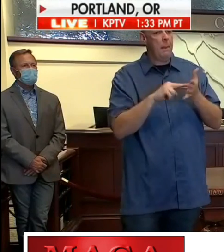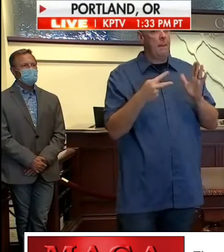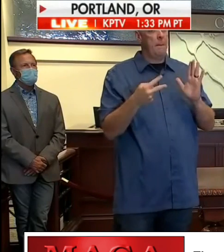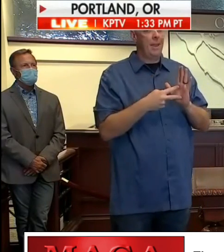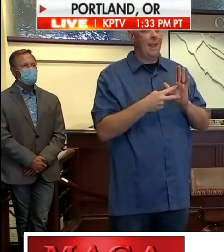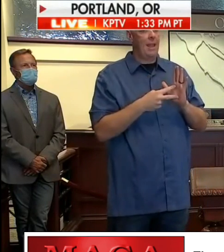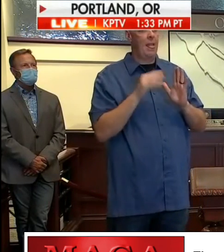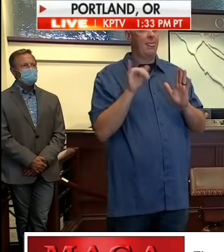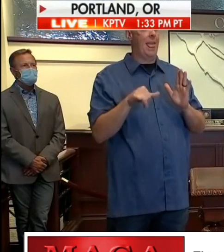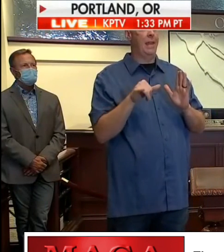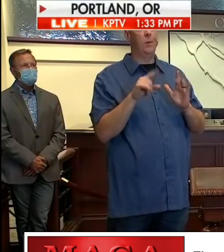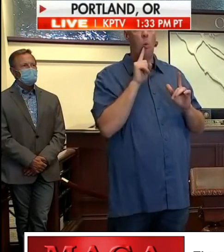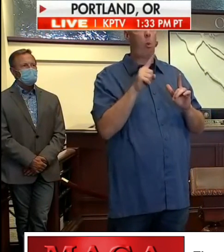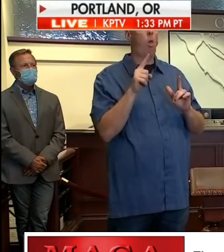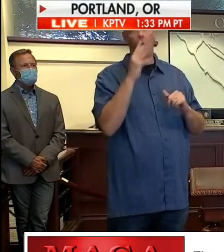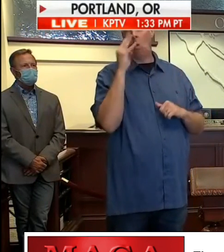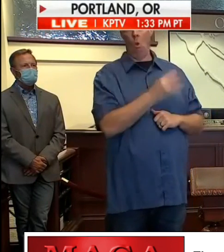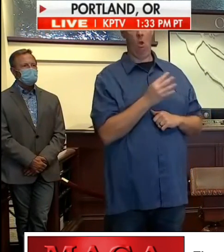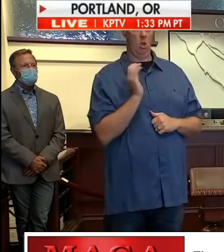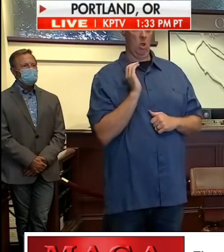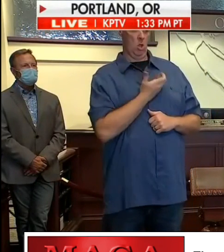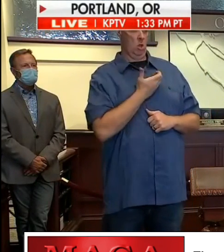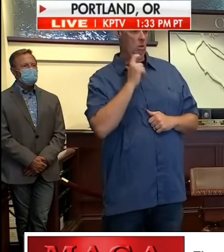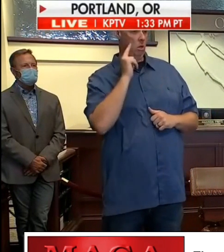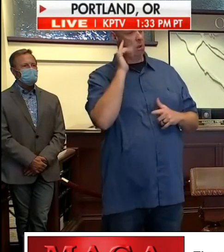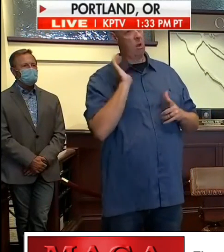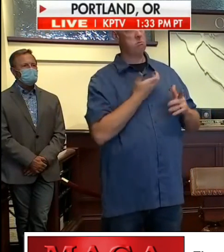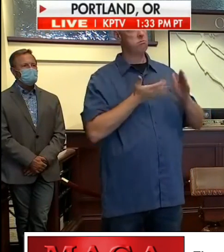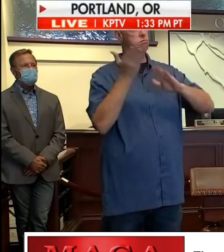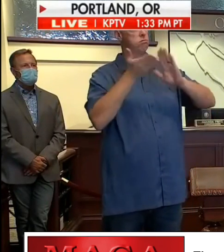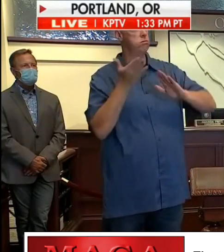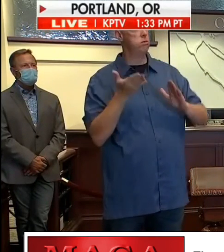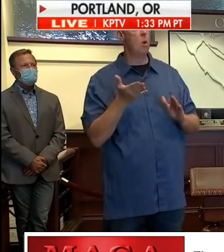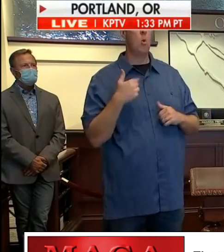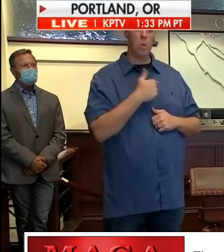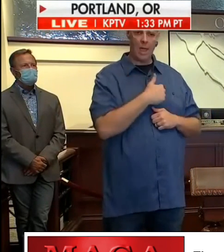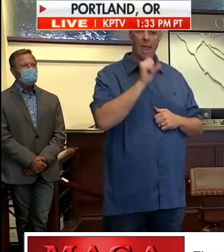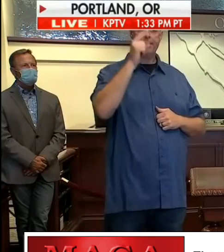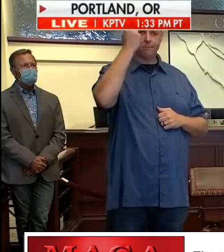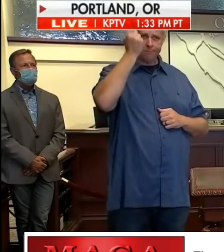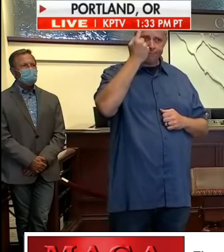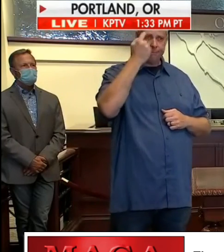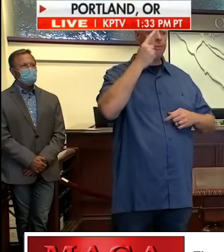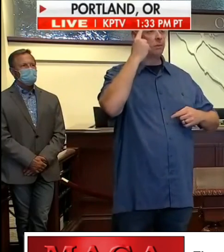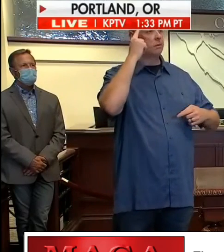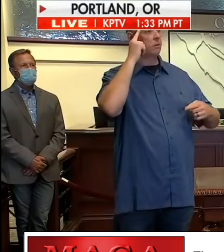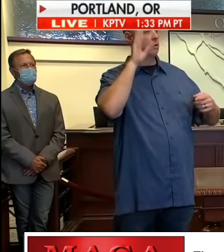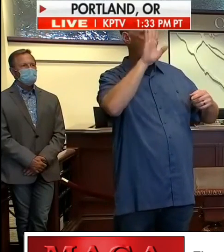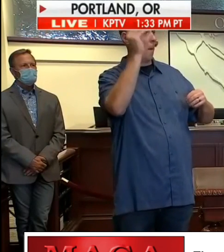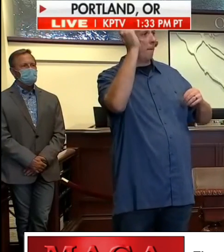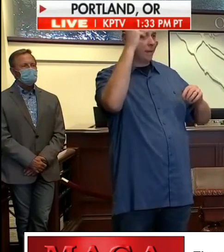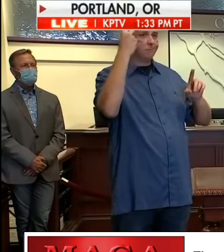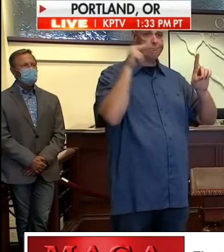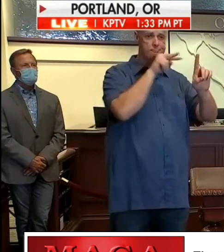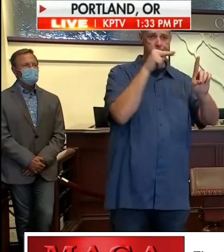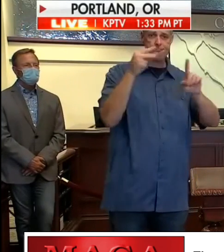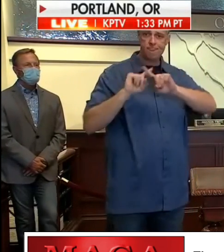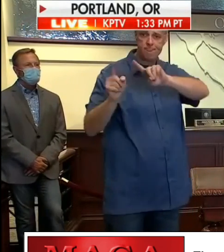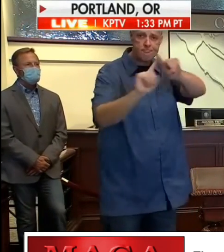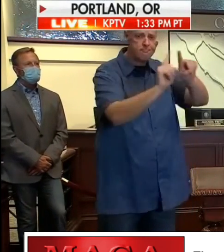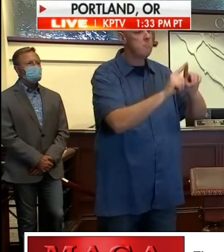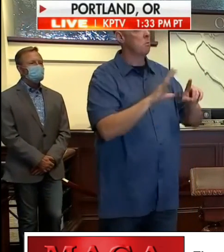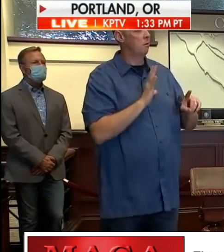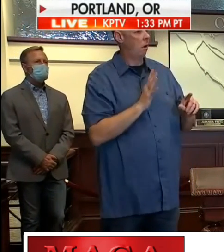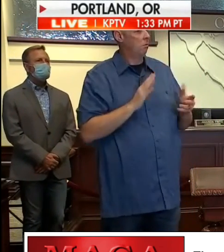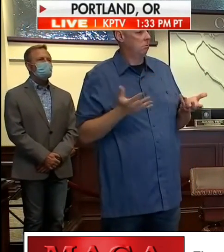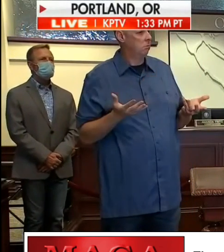our democracy. This democracy is dependent upon us having differences of opinion and being able to vet differences of opinion